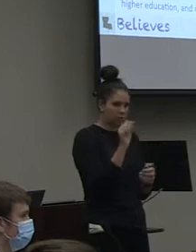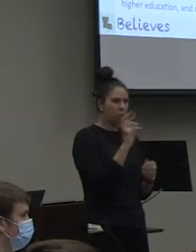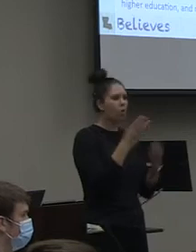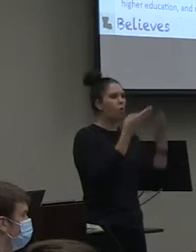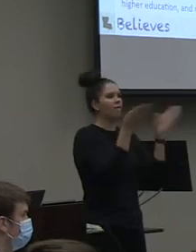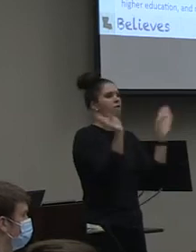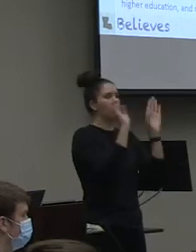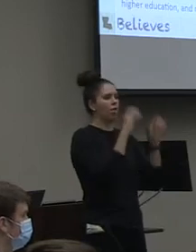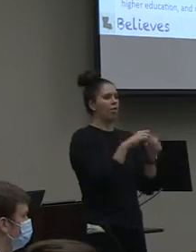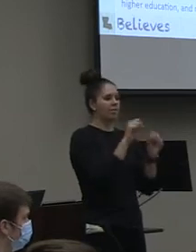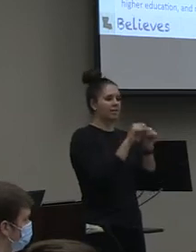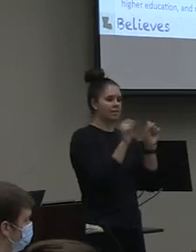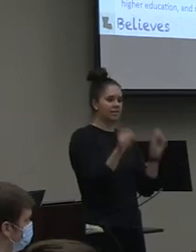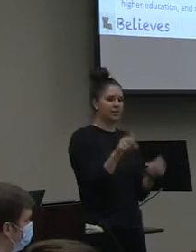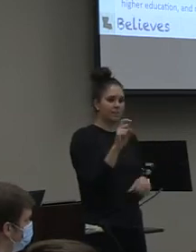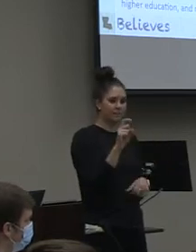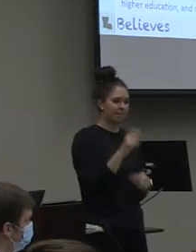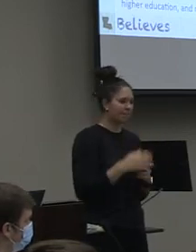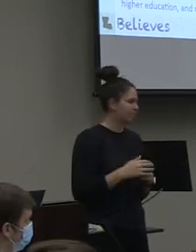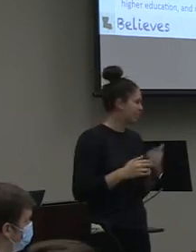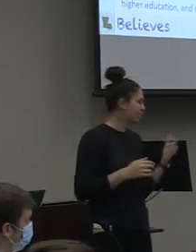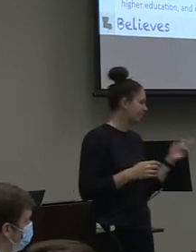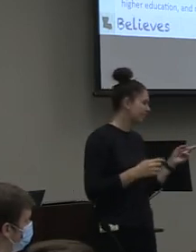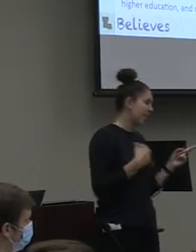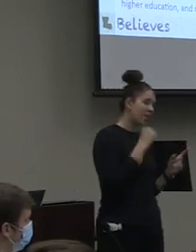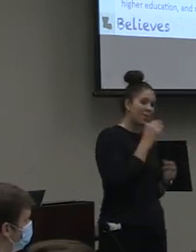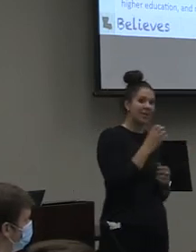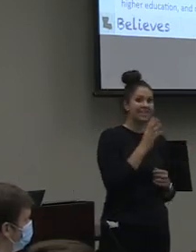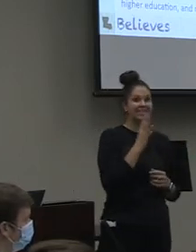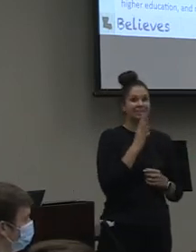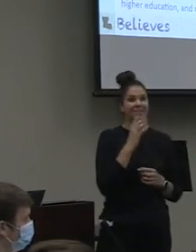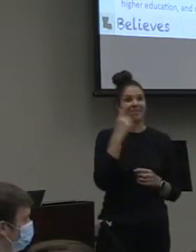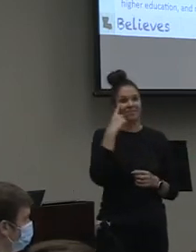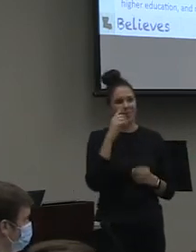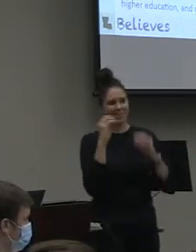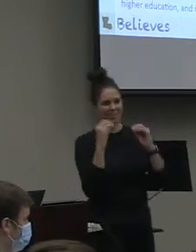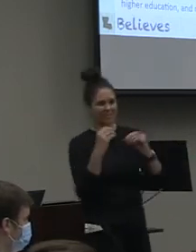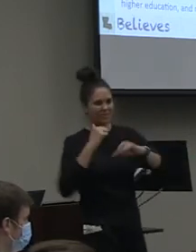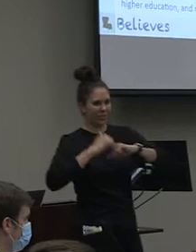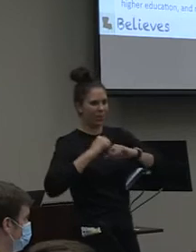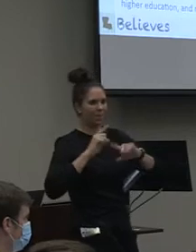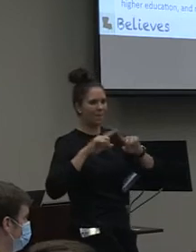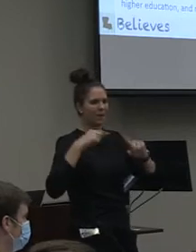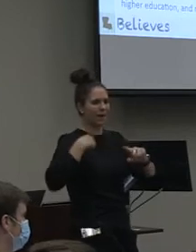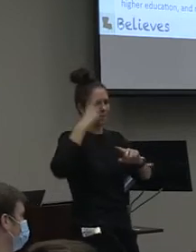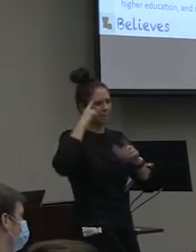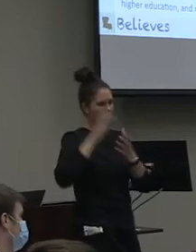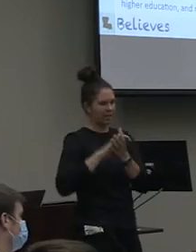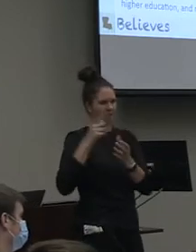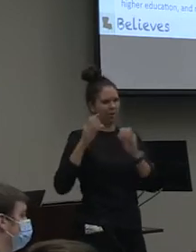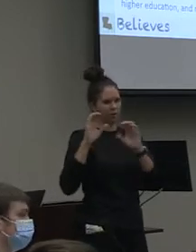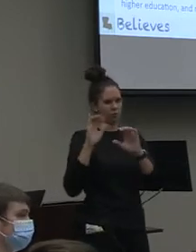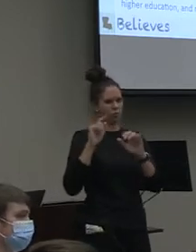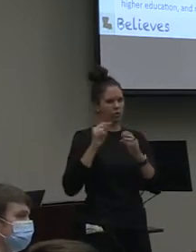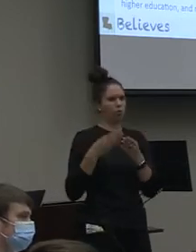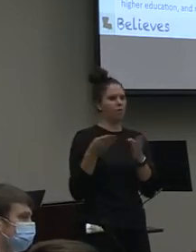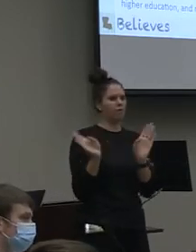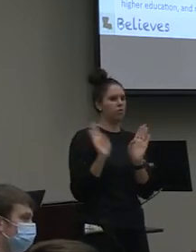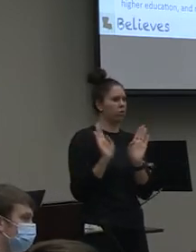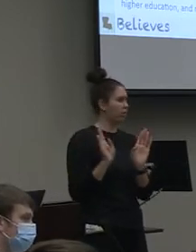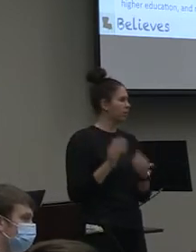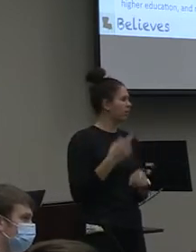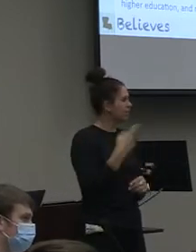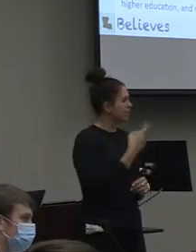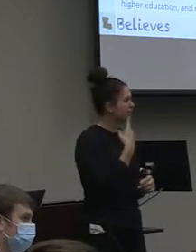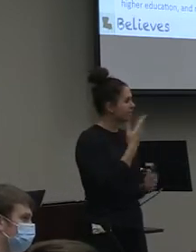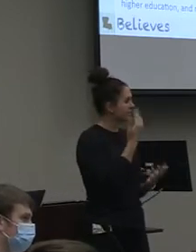do within the system? I don't want to speak for Teachstone, but I do believe they're doing it overall. Because